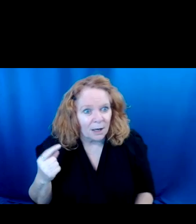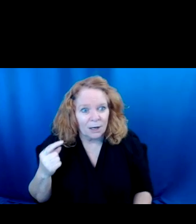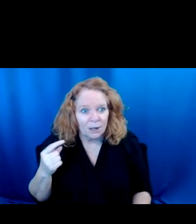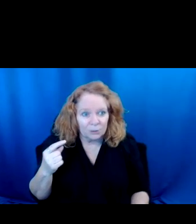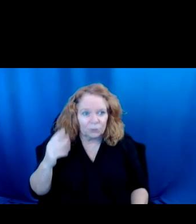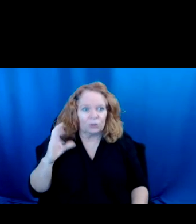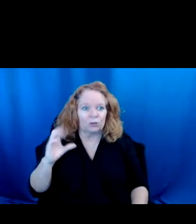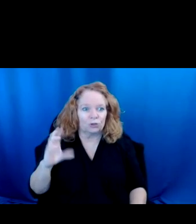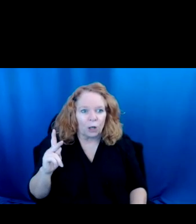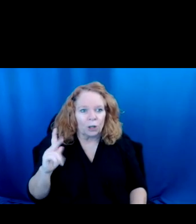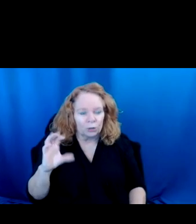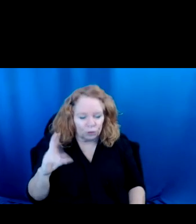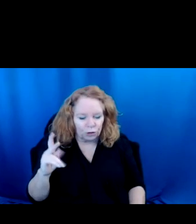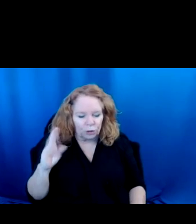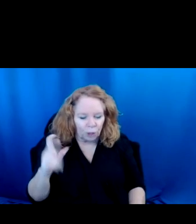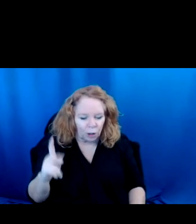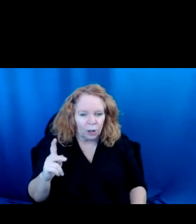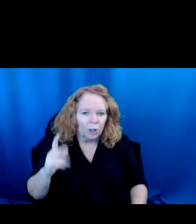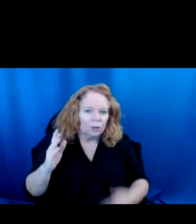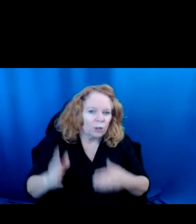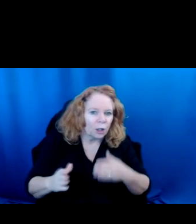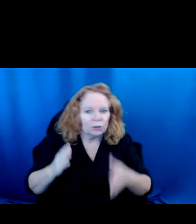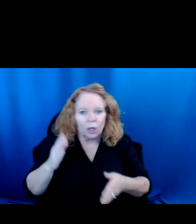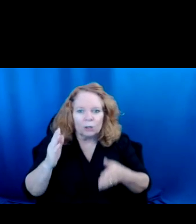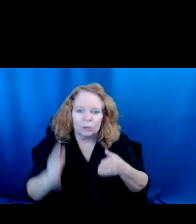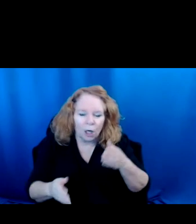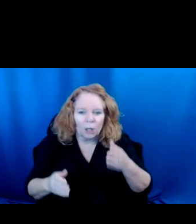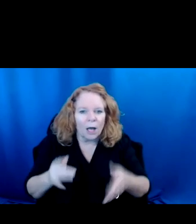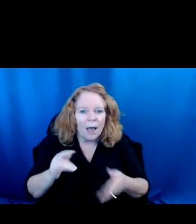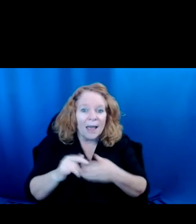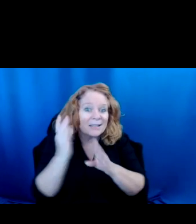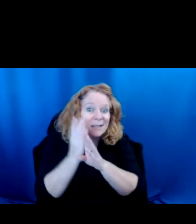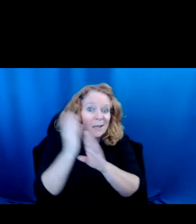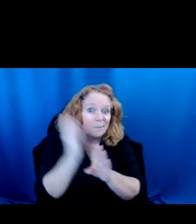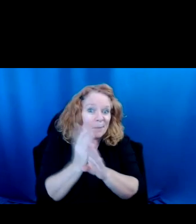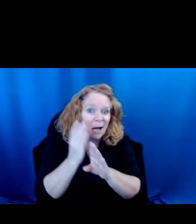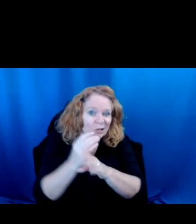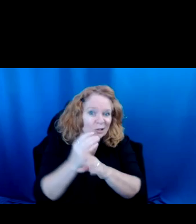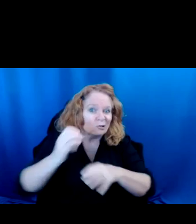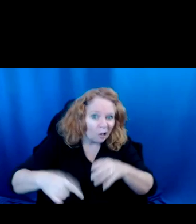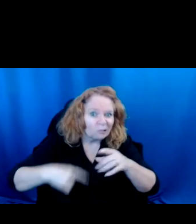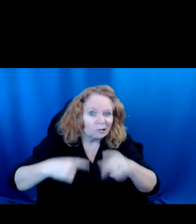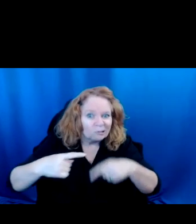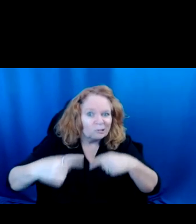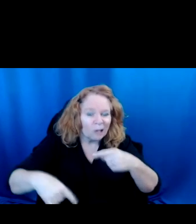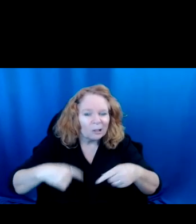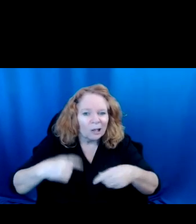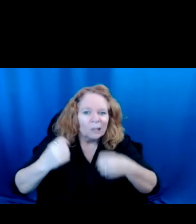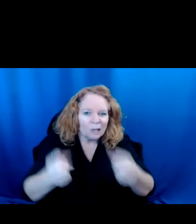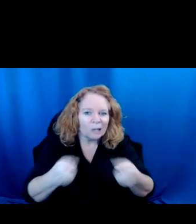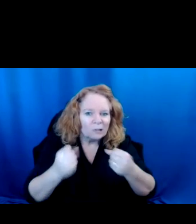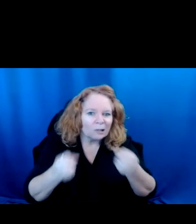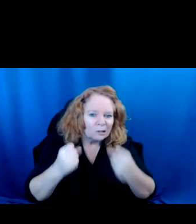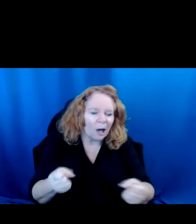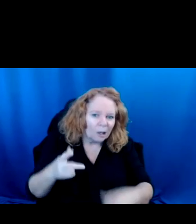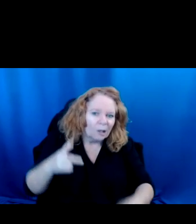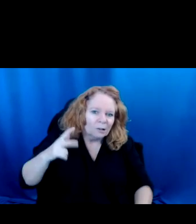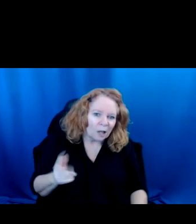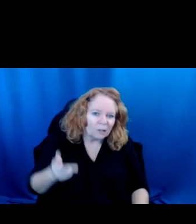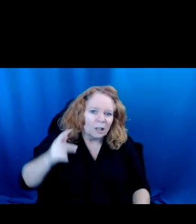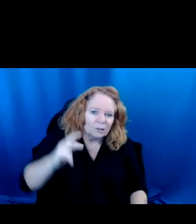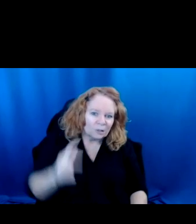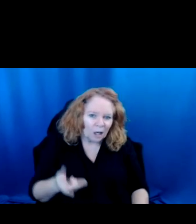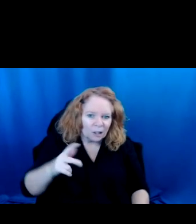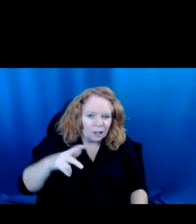chug. Chug, chug, chug. Chug, chug, chug, chug, chug. Chug, chug, chug, chug, chug.